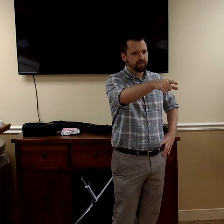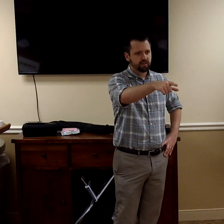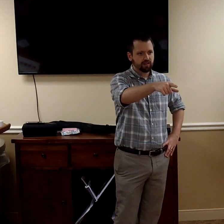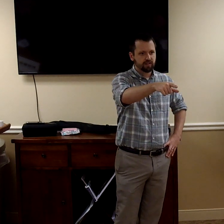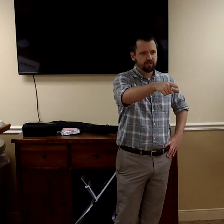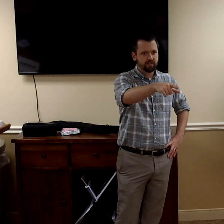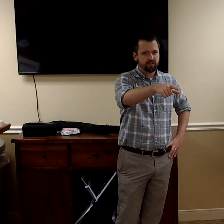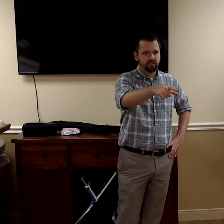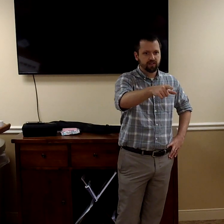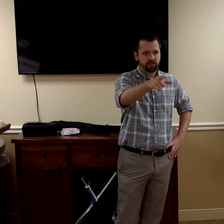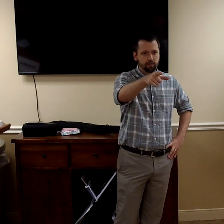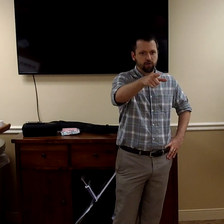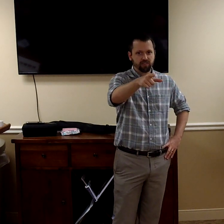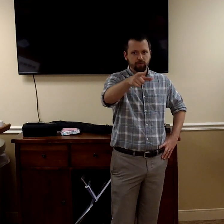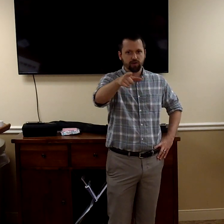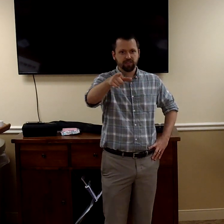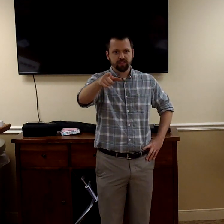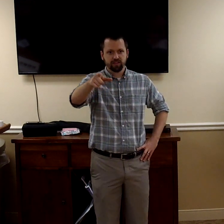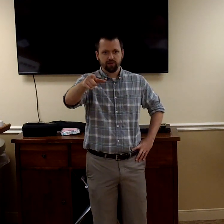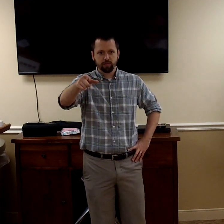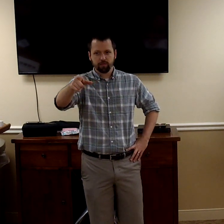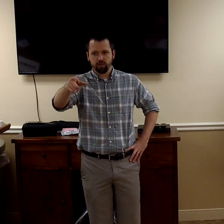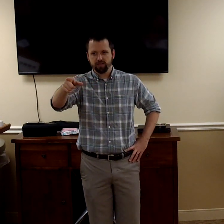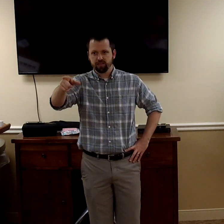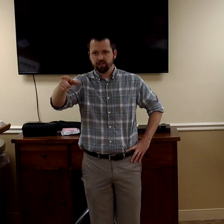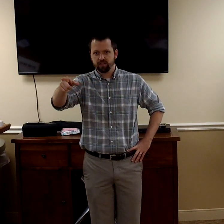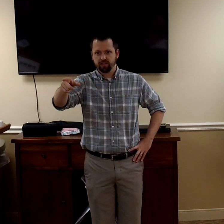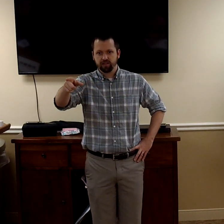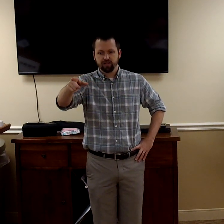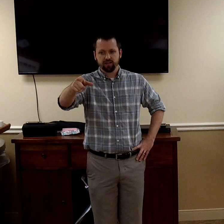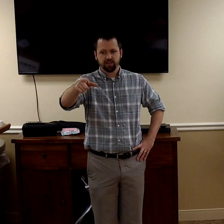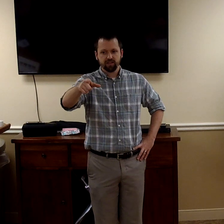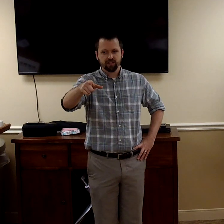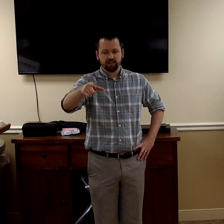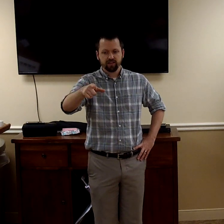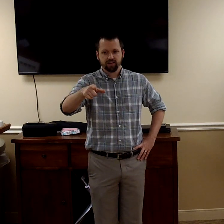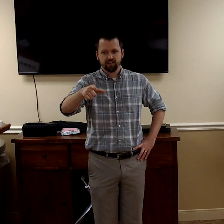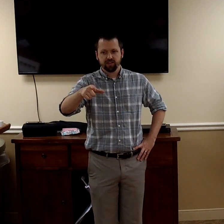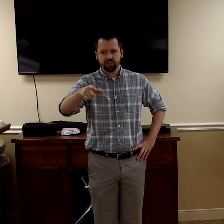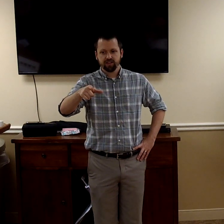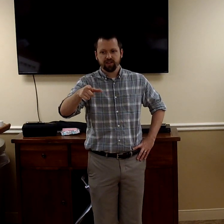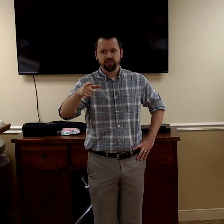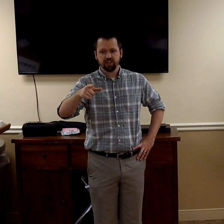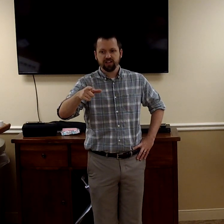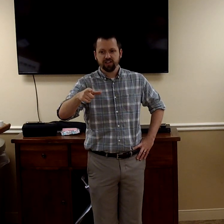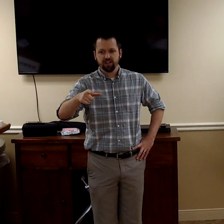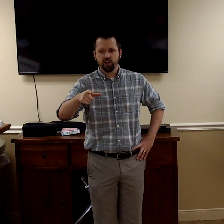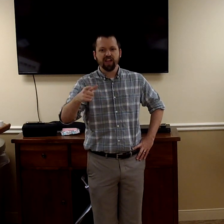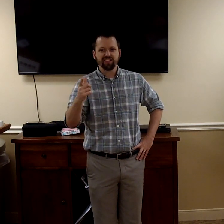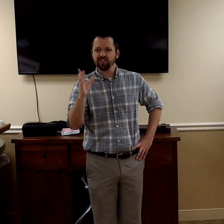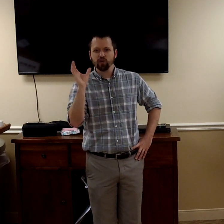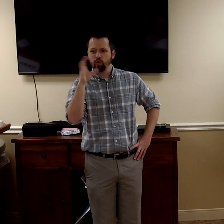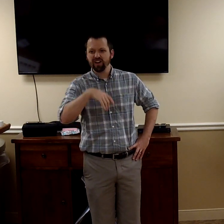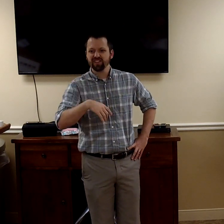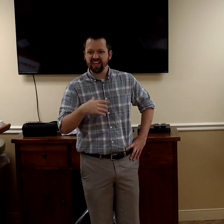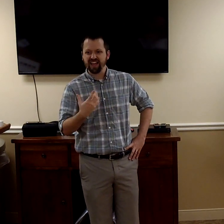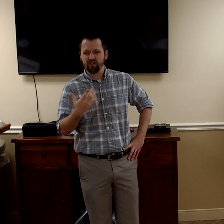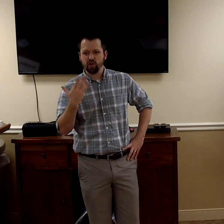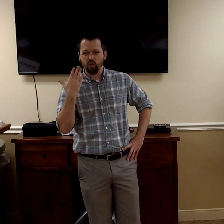Colchester. Up north? Up north? Y'all from up north? So my husband says aunt, he's from Hampshire. He says aunt. Okay, it's such a weird thing. I don't know